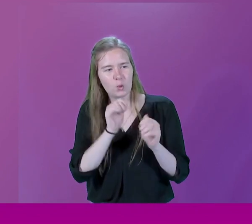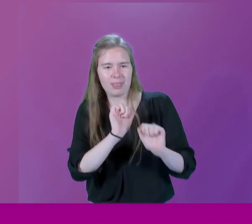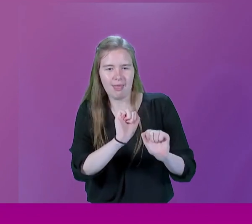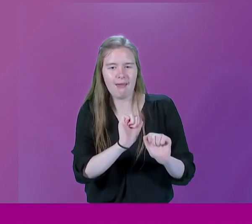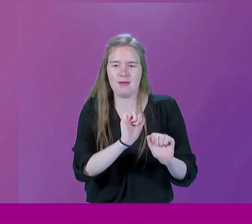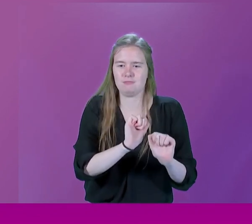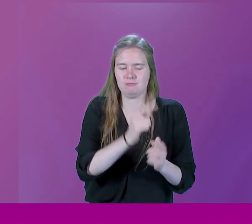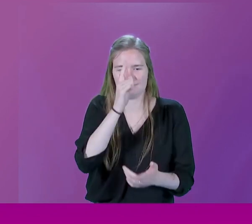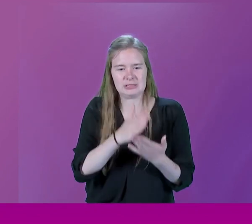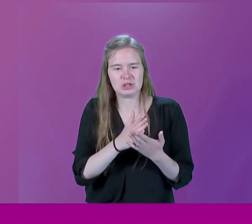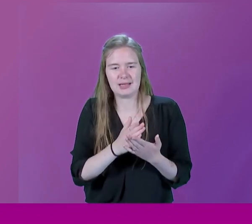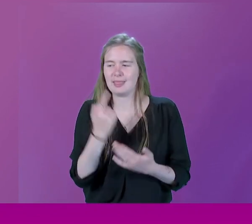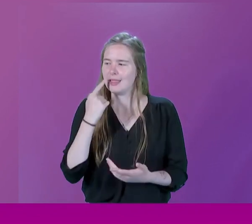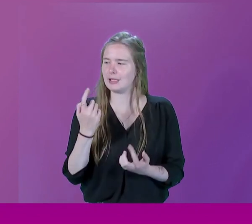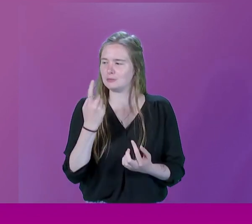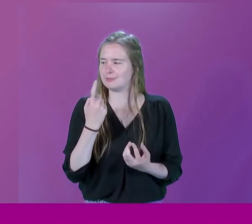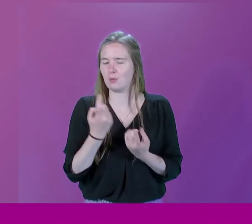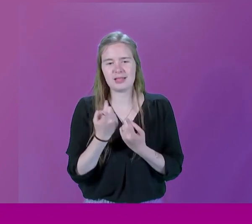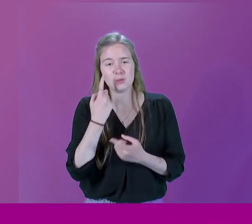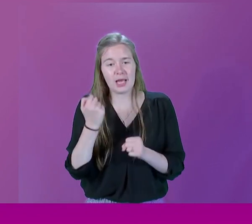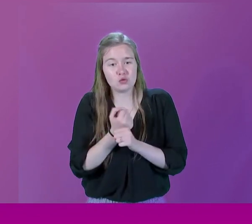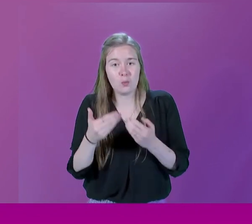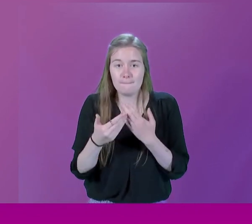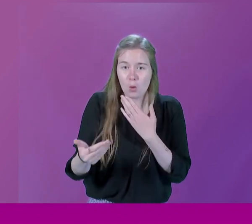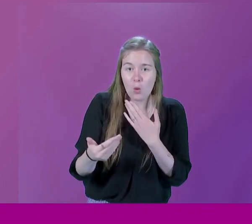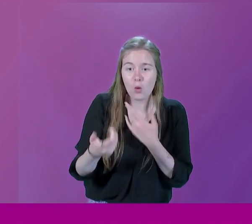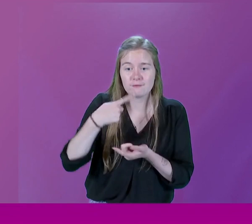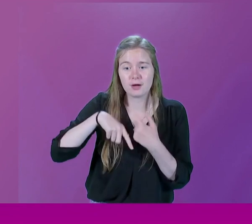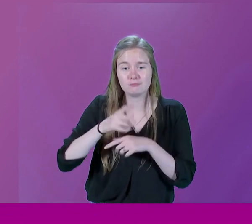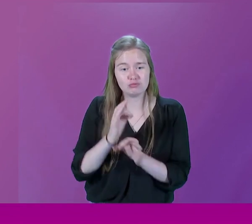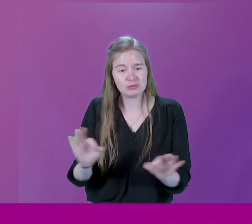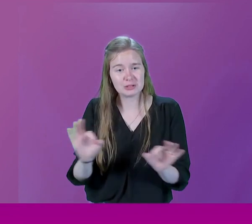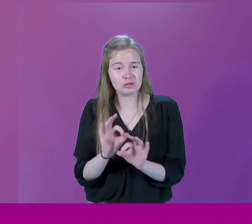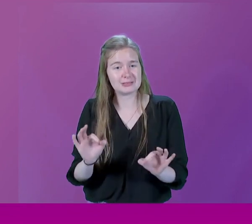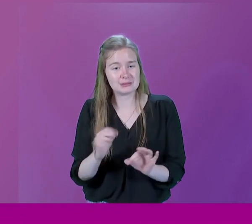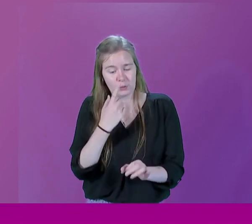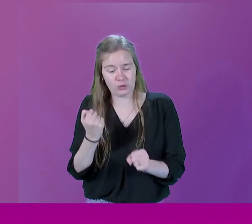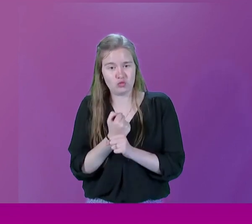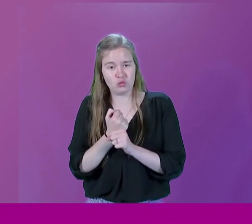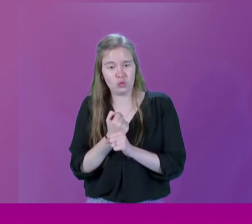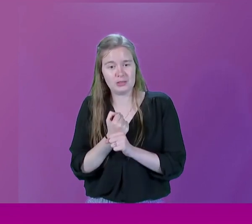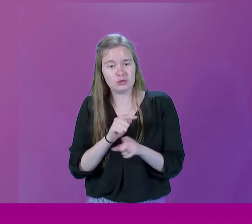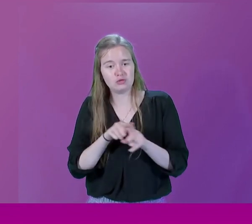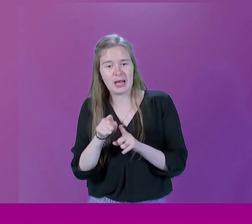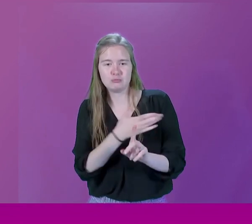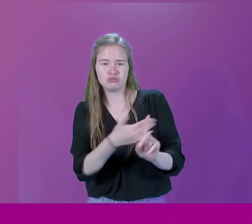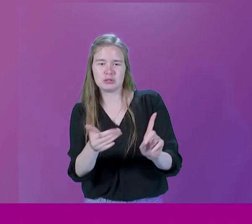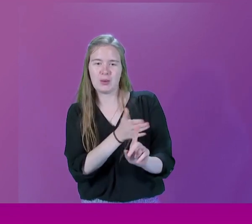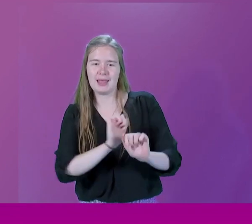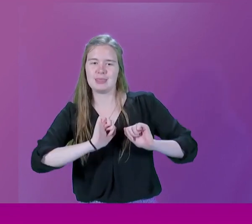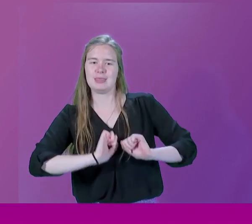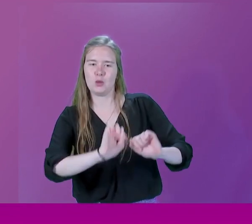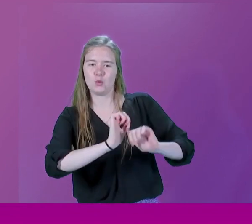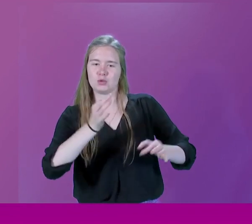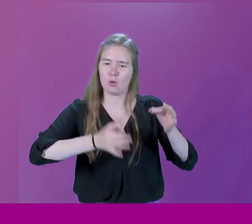I wonder if you think there are things that we could be doing more as musicians to persuade